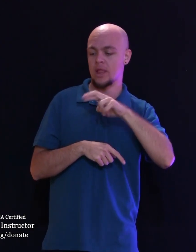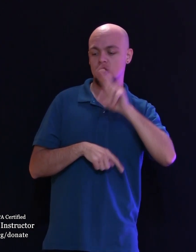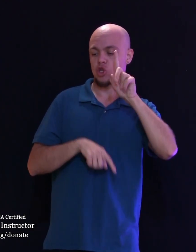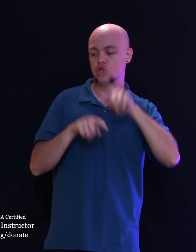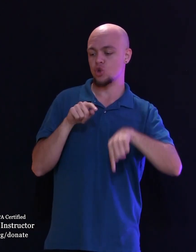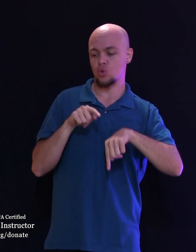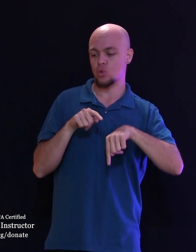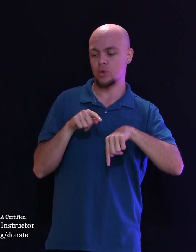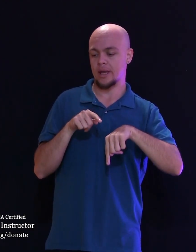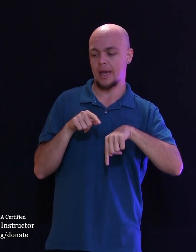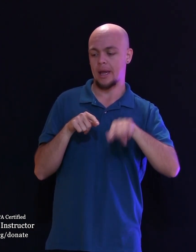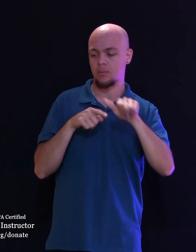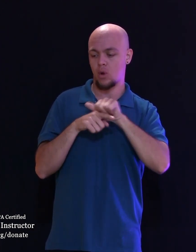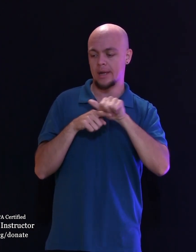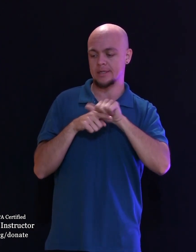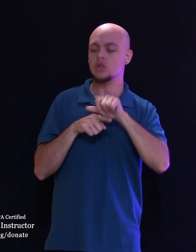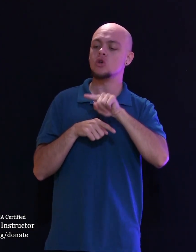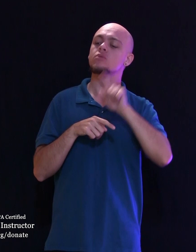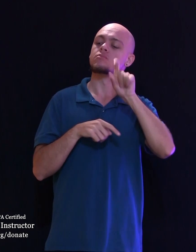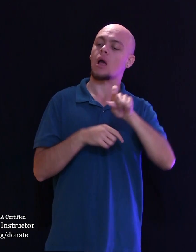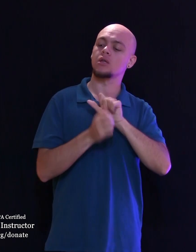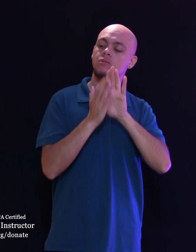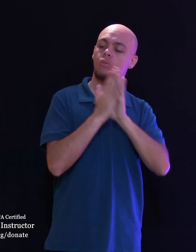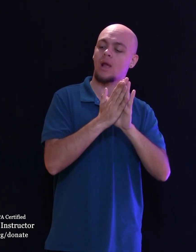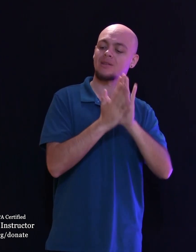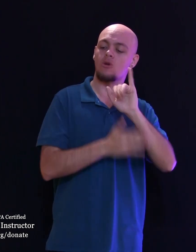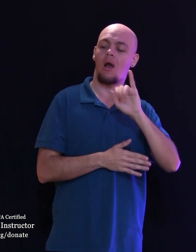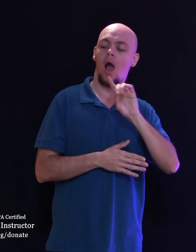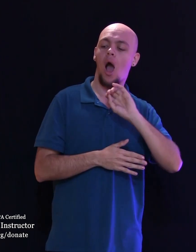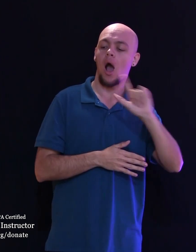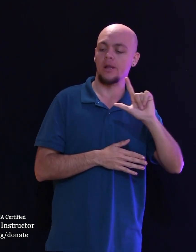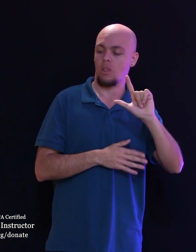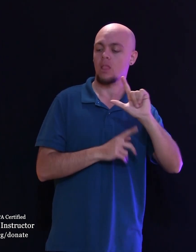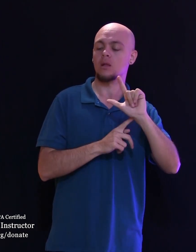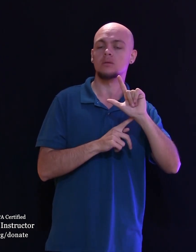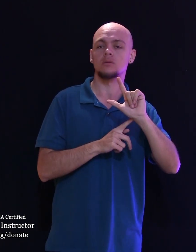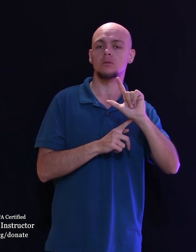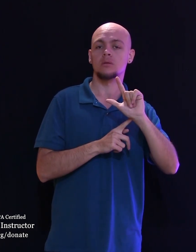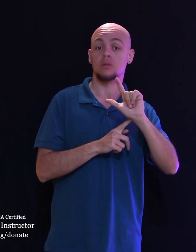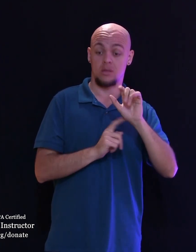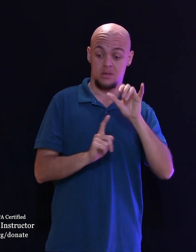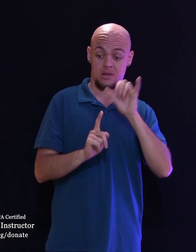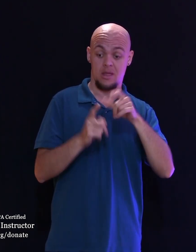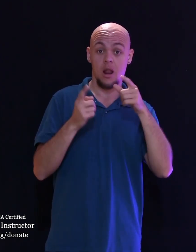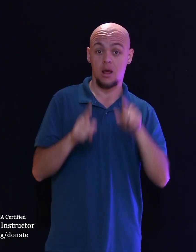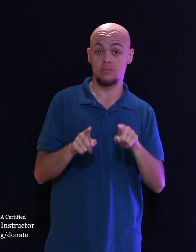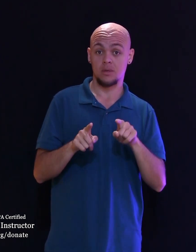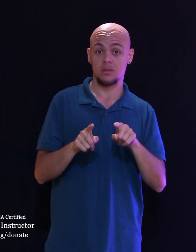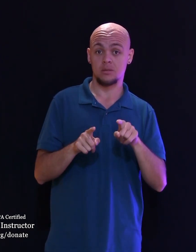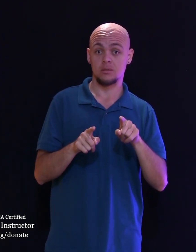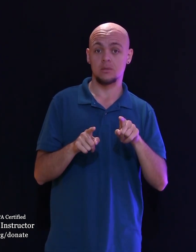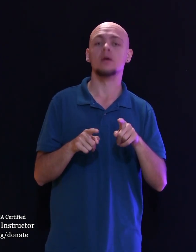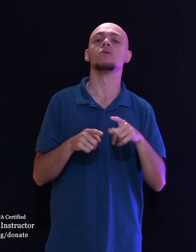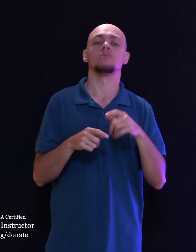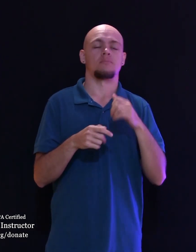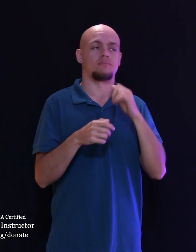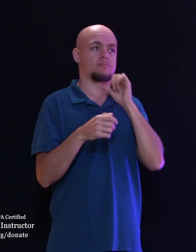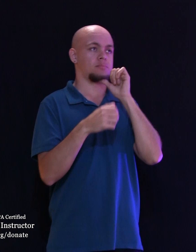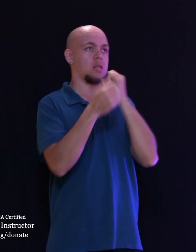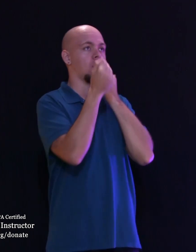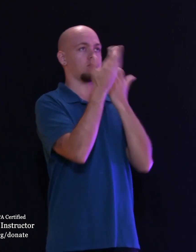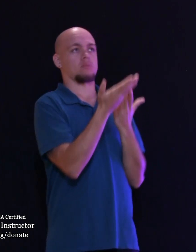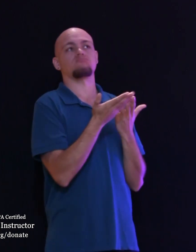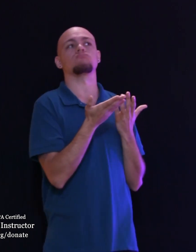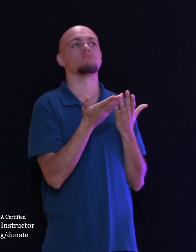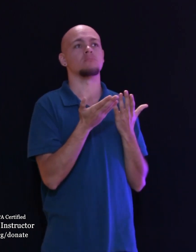And what happened? They were thrown in the fiery furnace for it. Think about Daniel. When did he choose